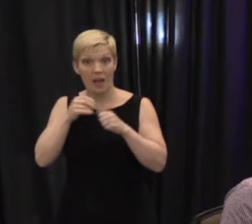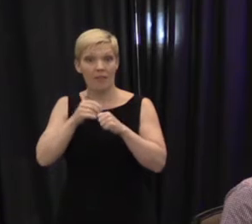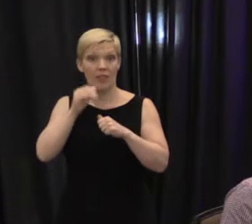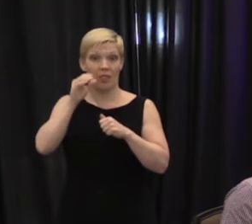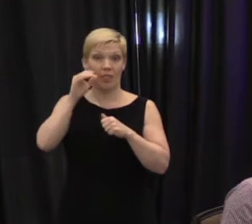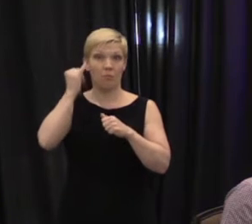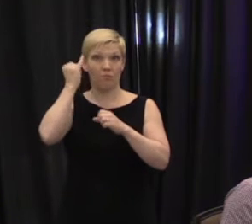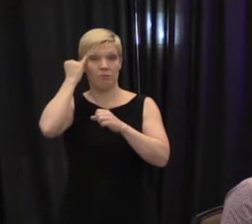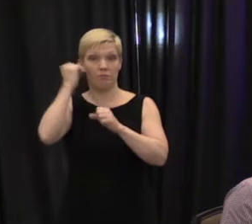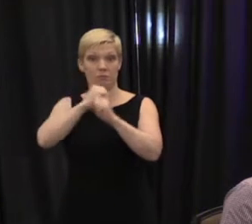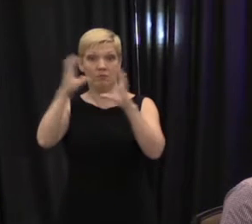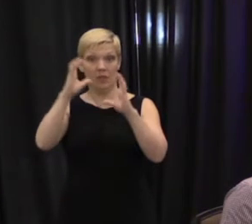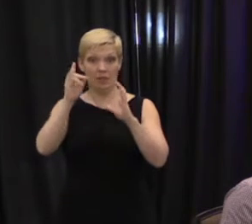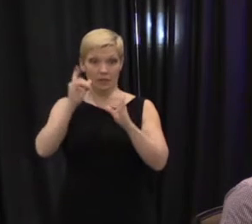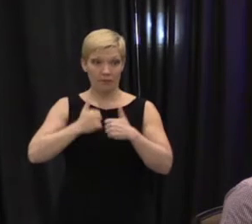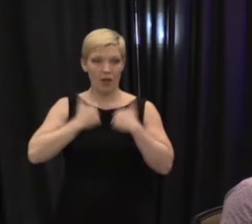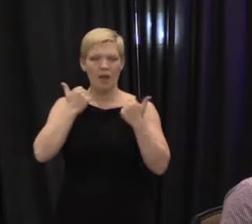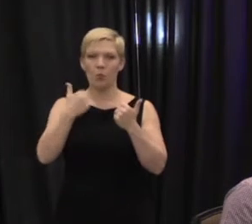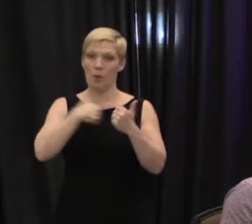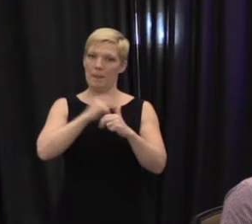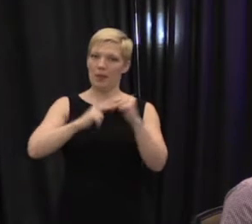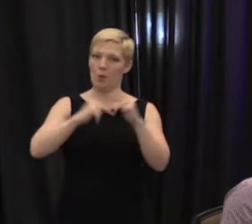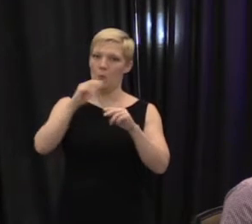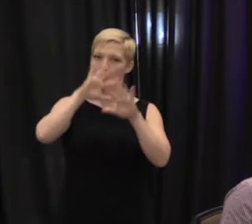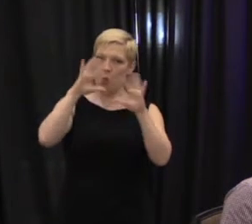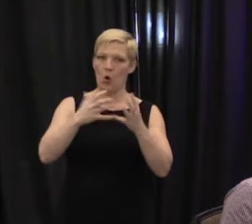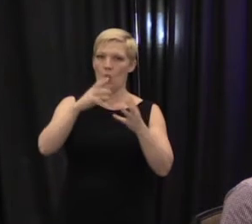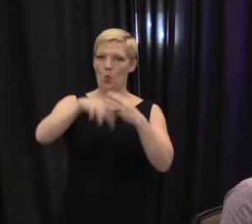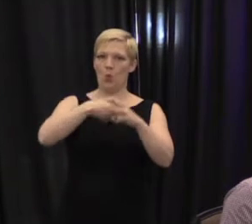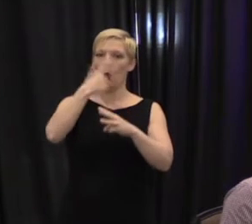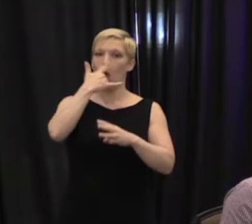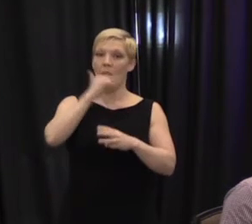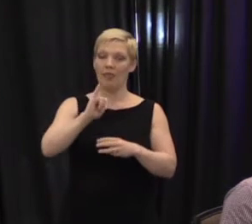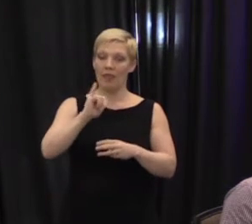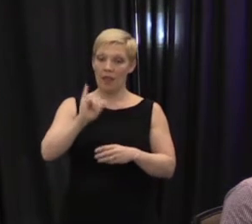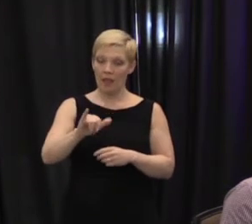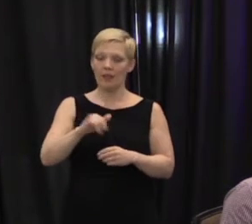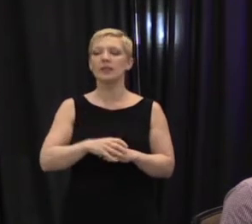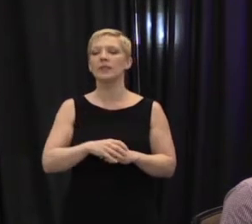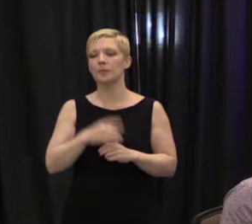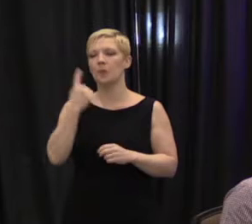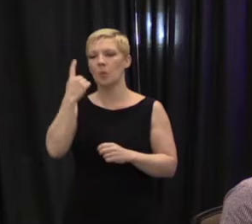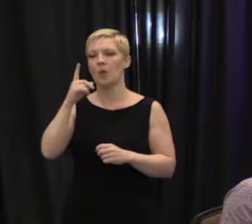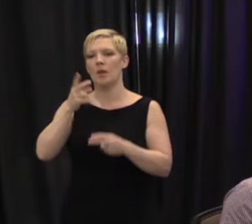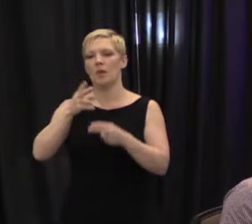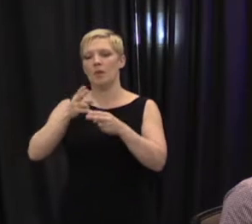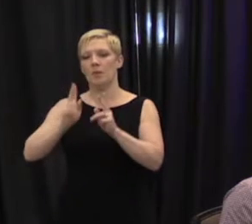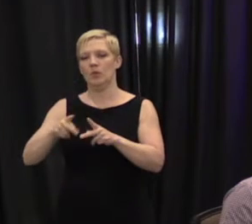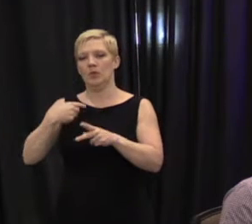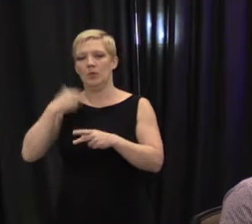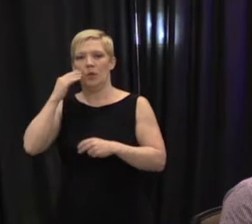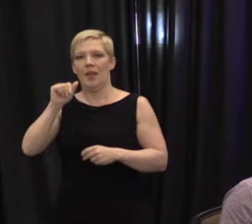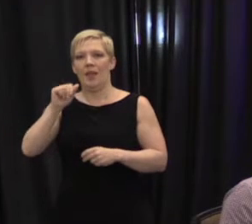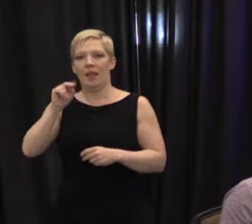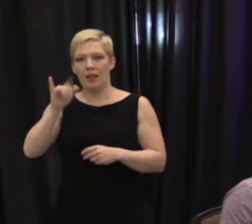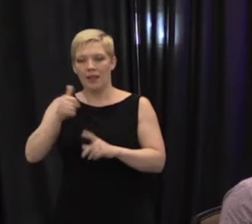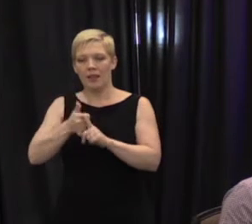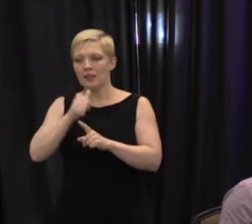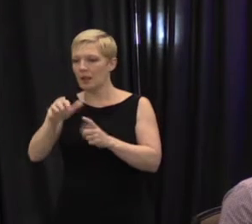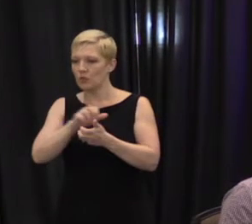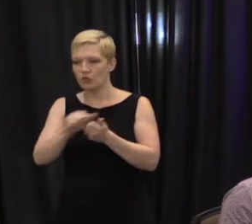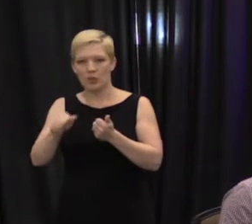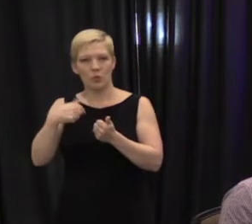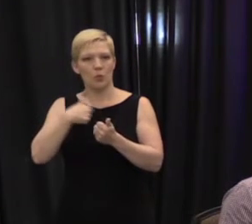I was having one of those uncomfortable talks last night with Andy Eisenson, and he reminded me that defeat is not destruction, that we struggle and we fight